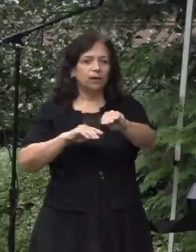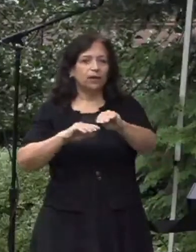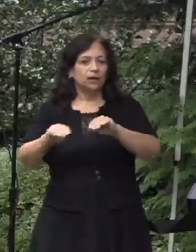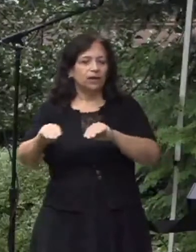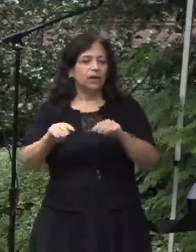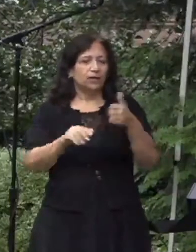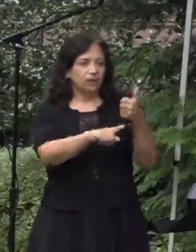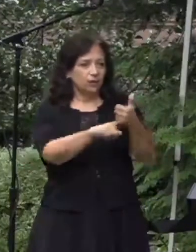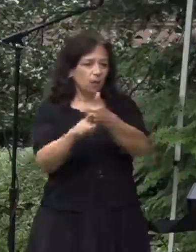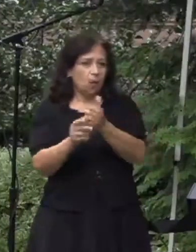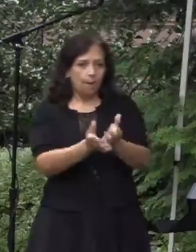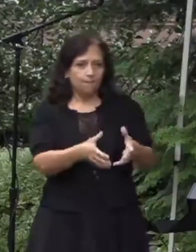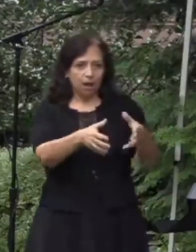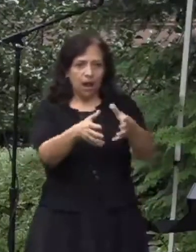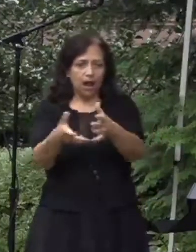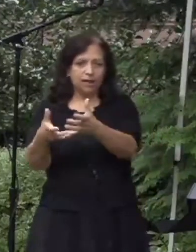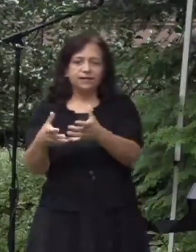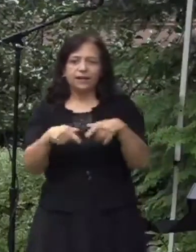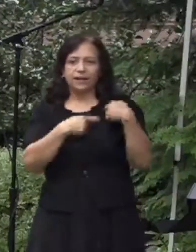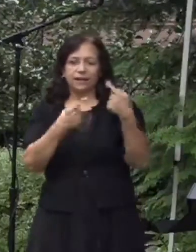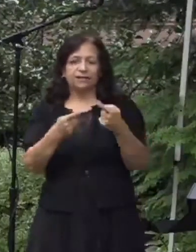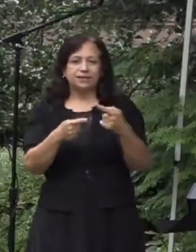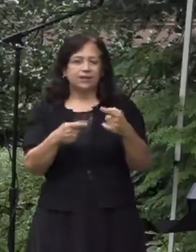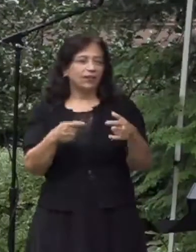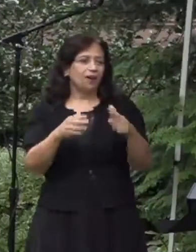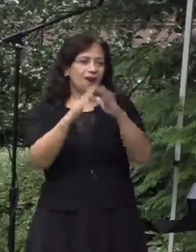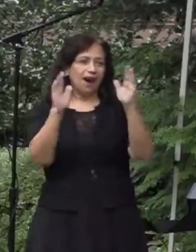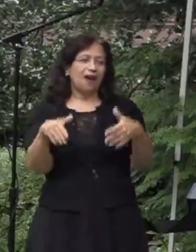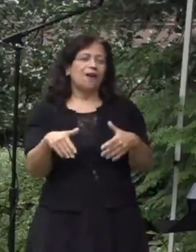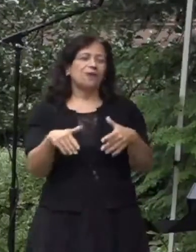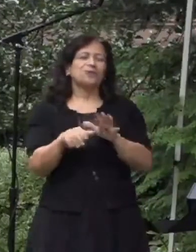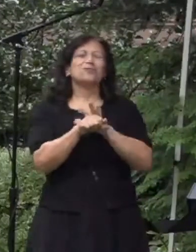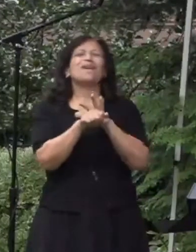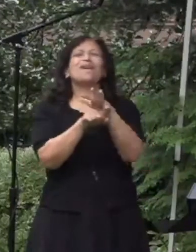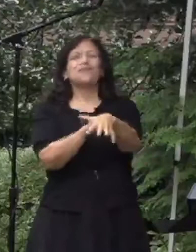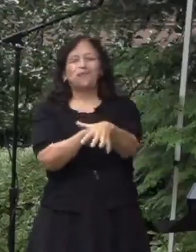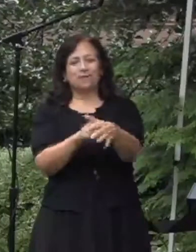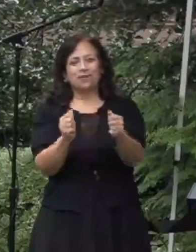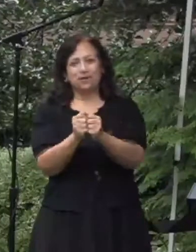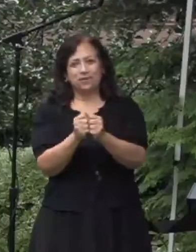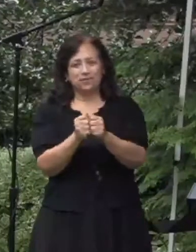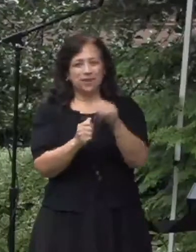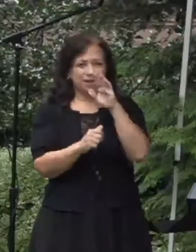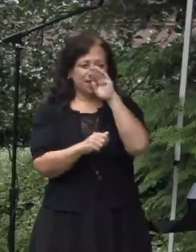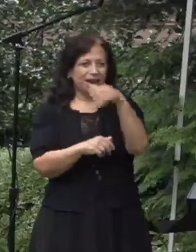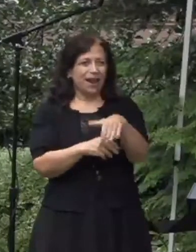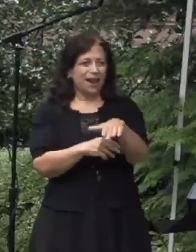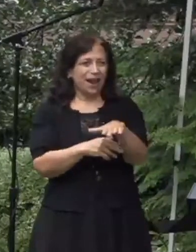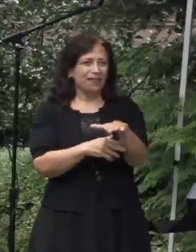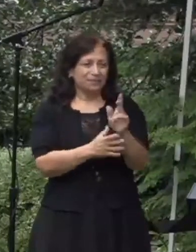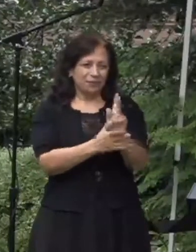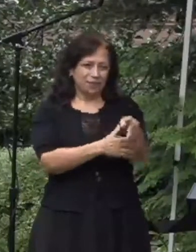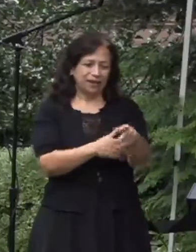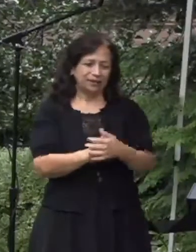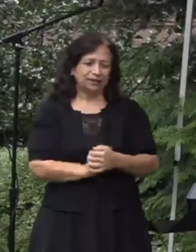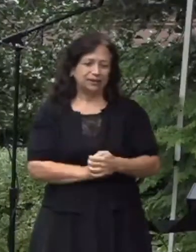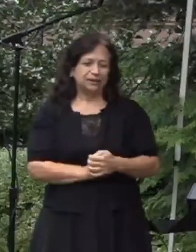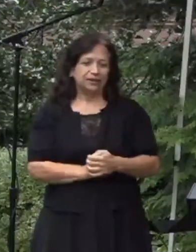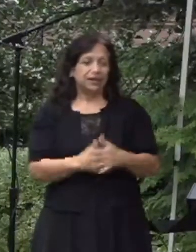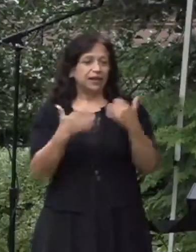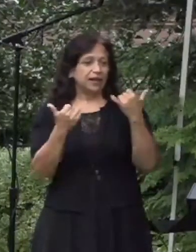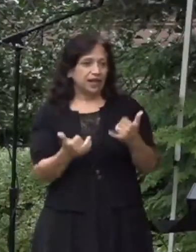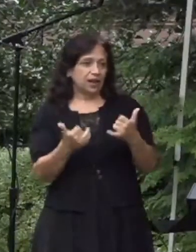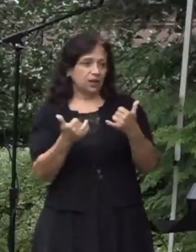own pots until our entire house was overflowing with elephant ear plants.